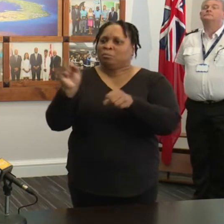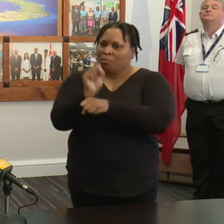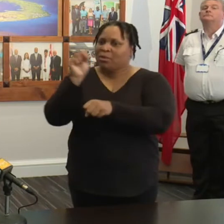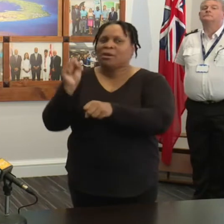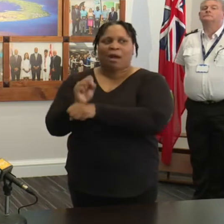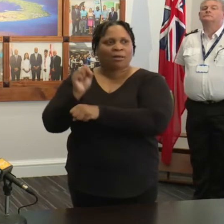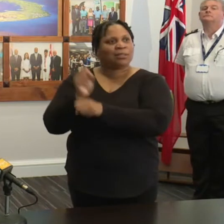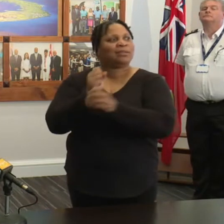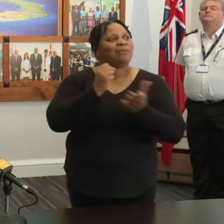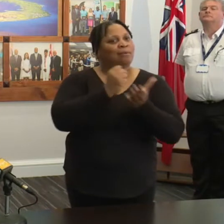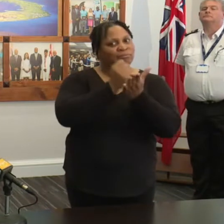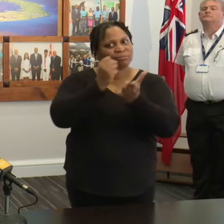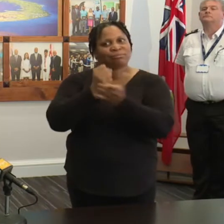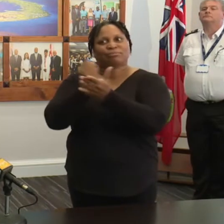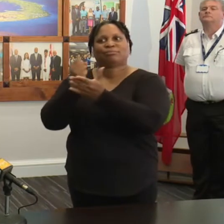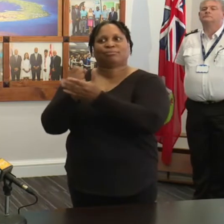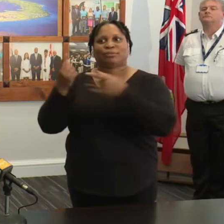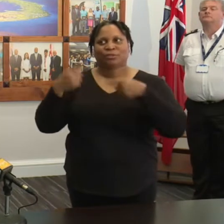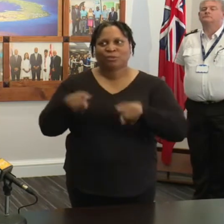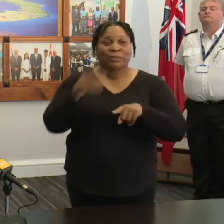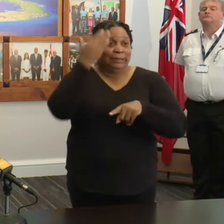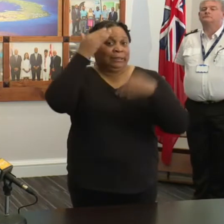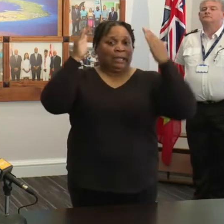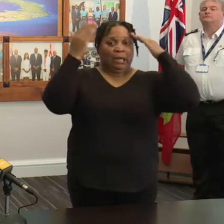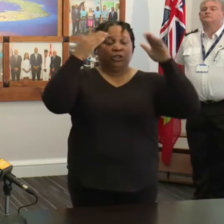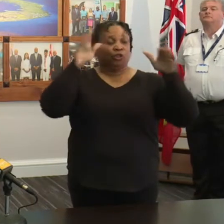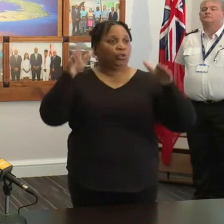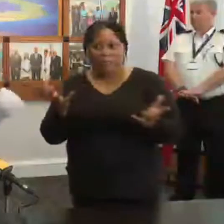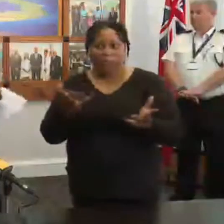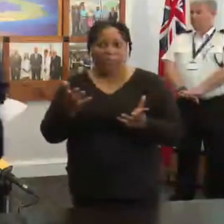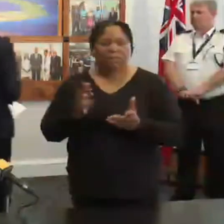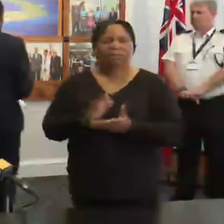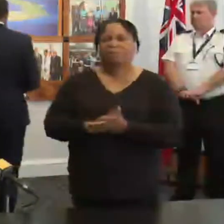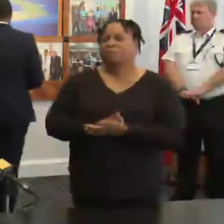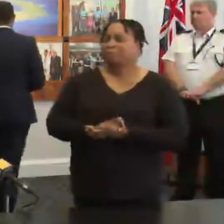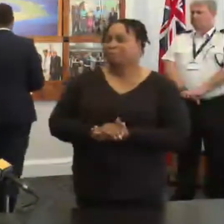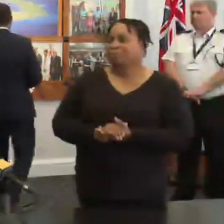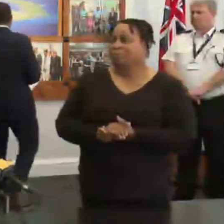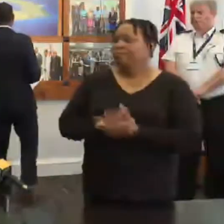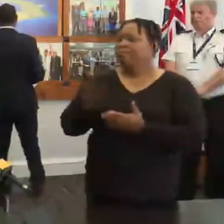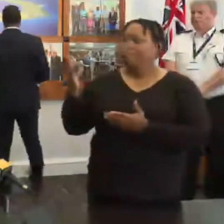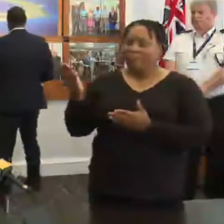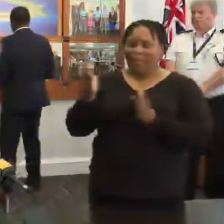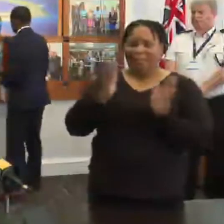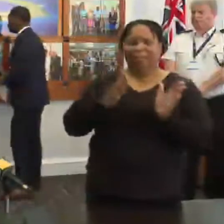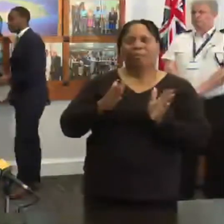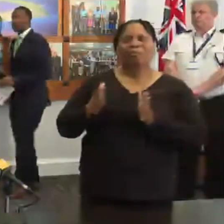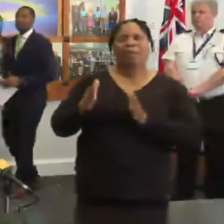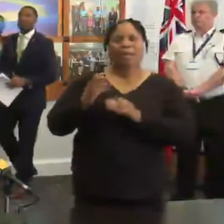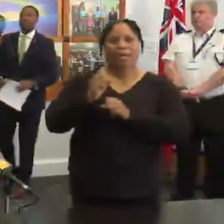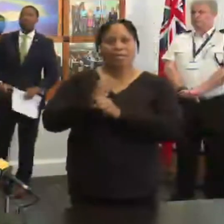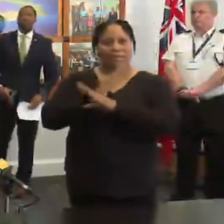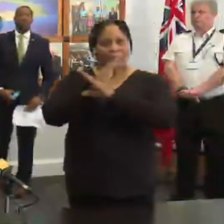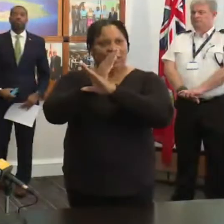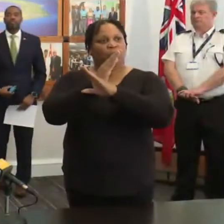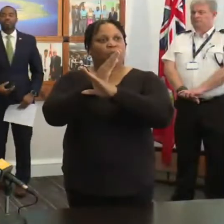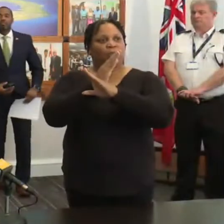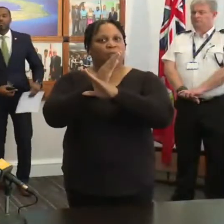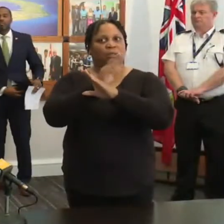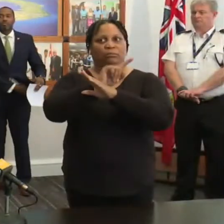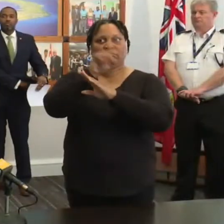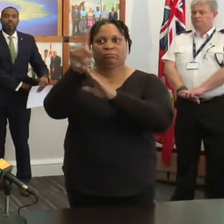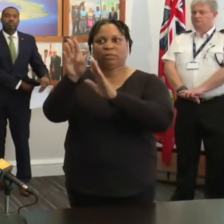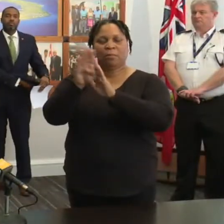help ourselves during these uncharted waters. This was a conversation that I held with the plan is to have the shelter at